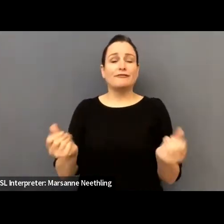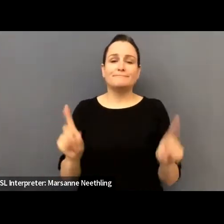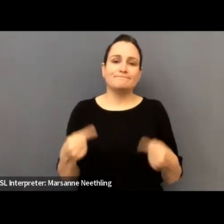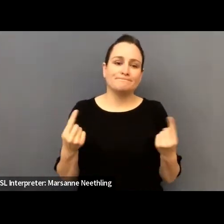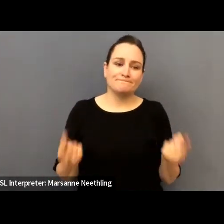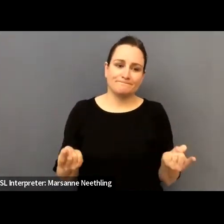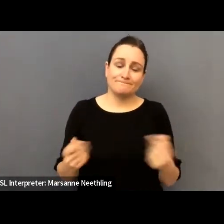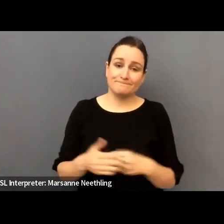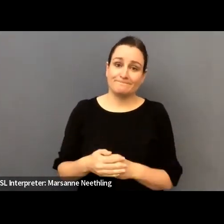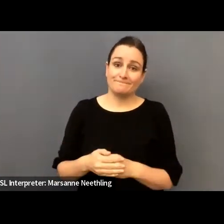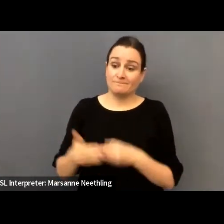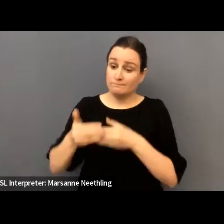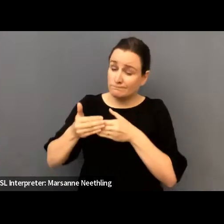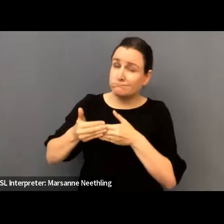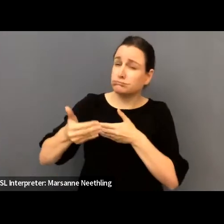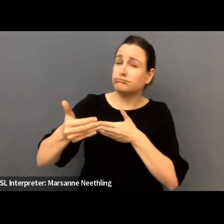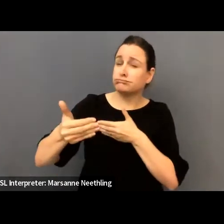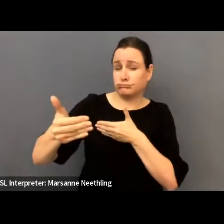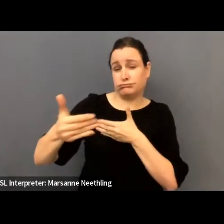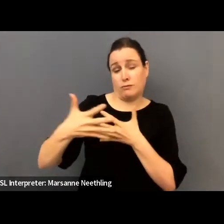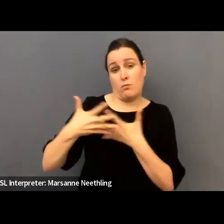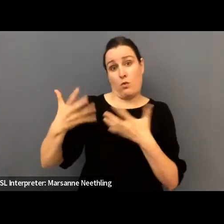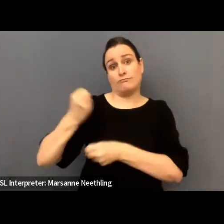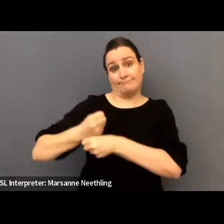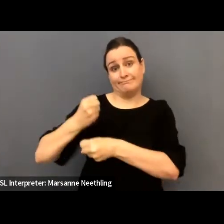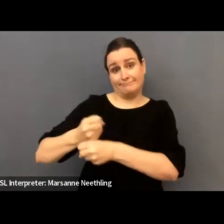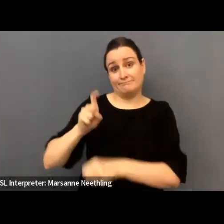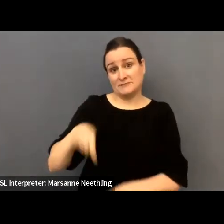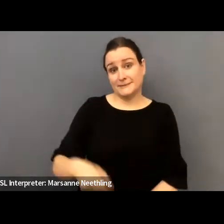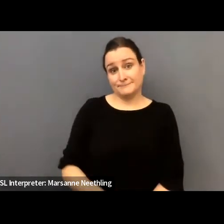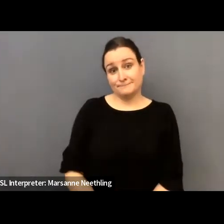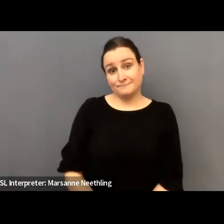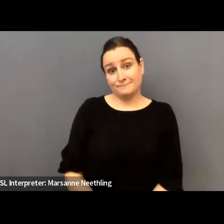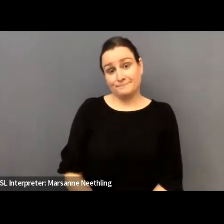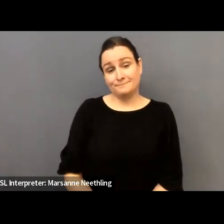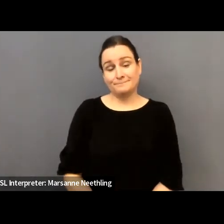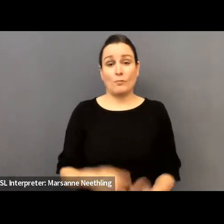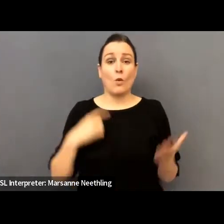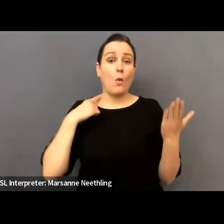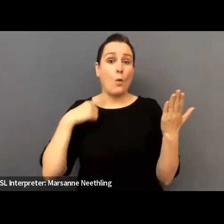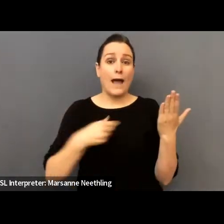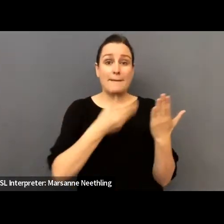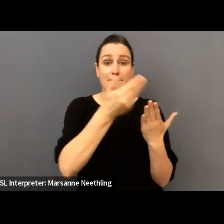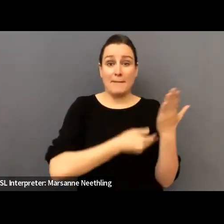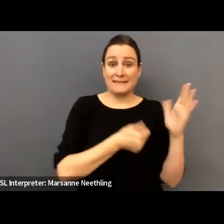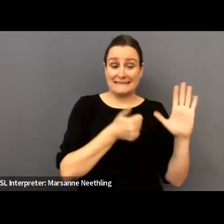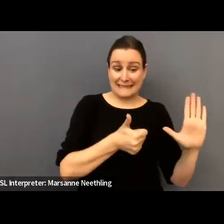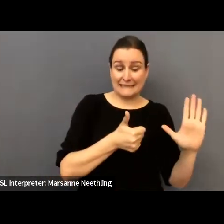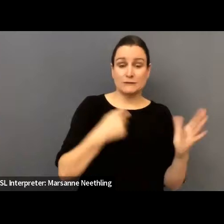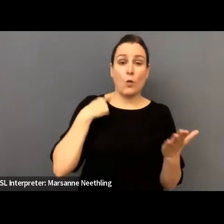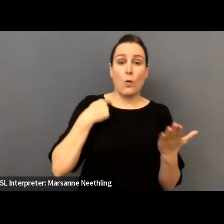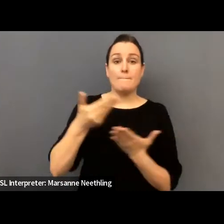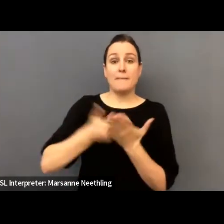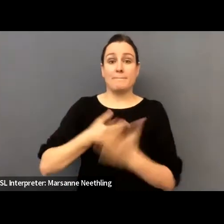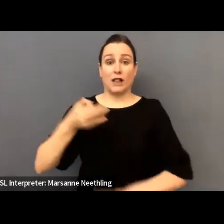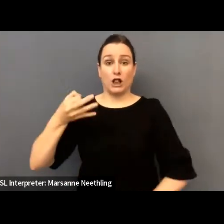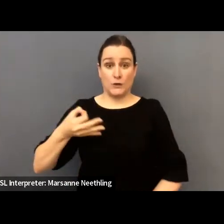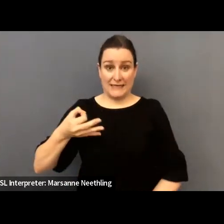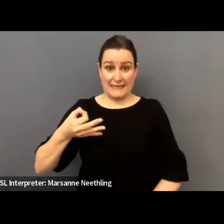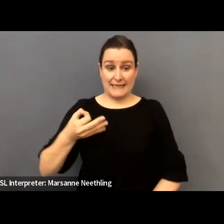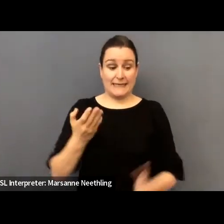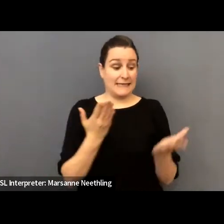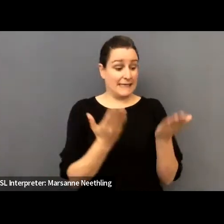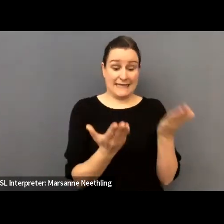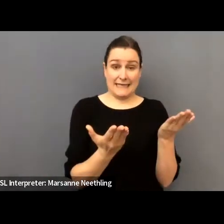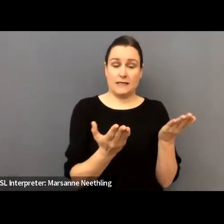The National Plan for Higher Education, White Paper 6 and White Paper 3 speaks about